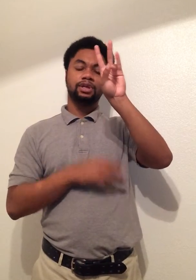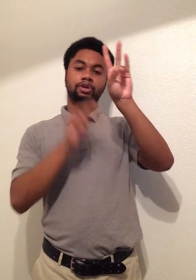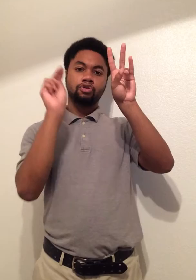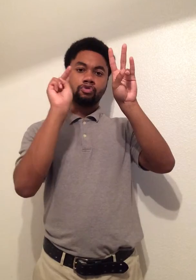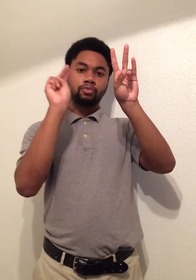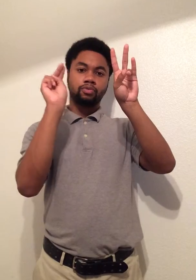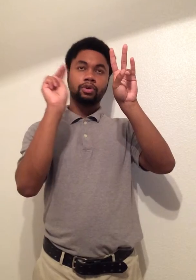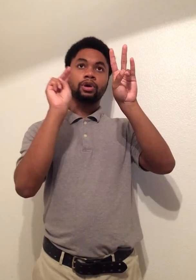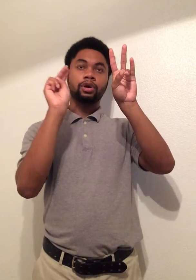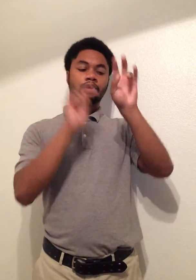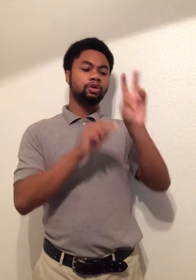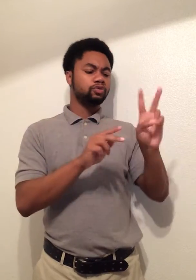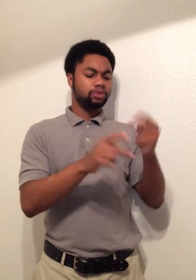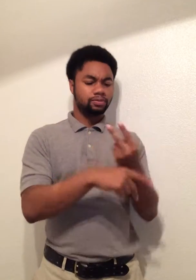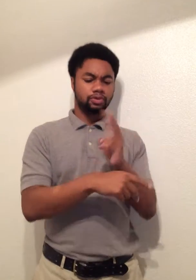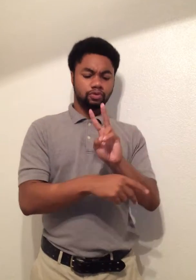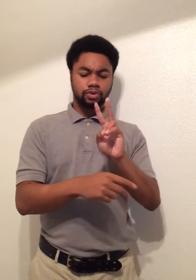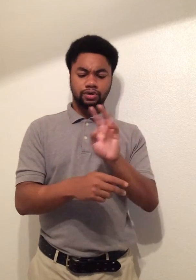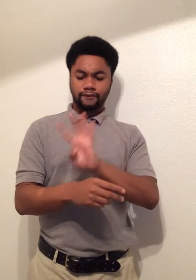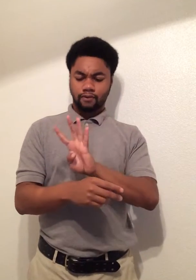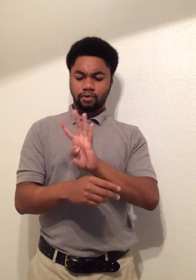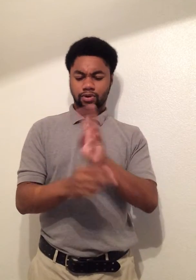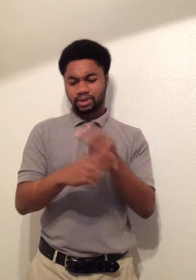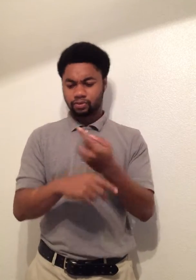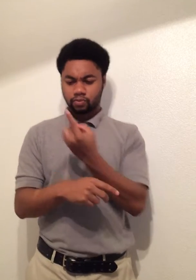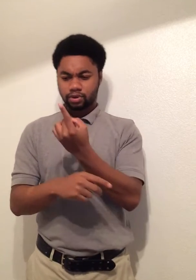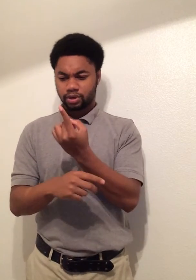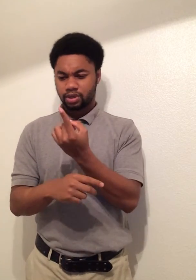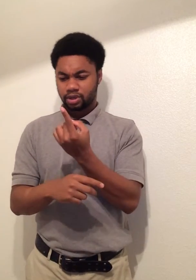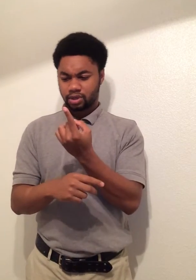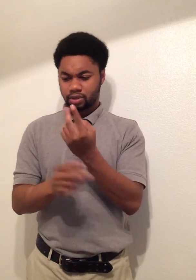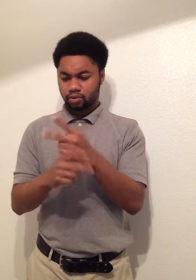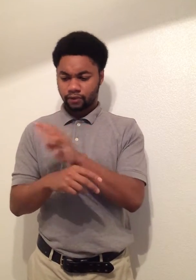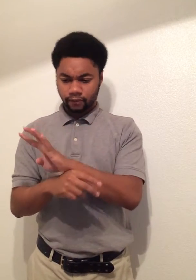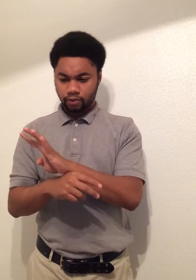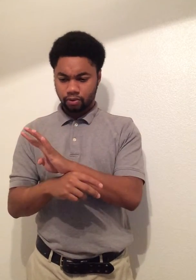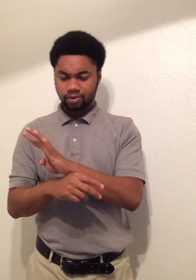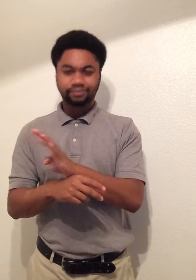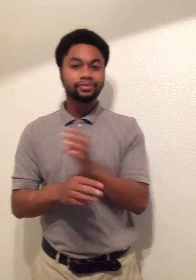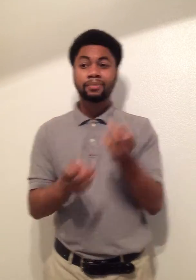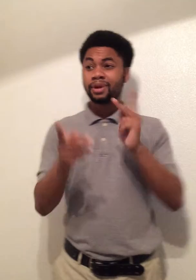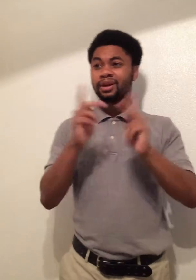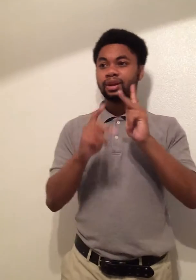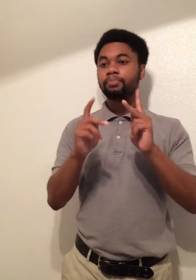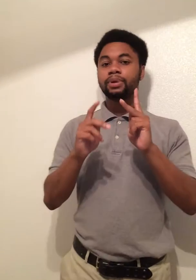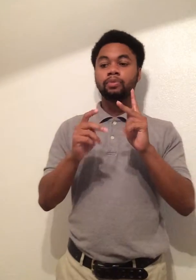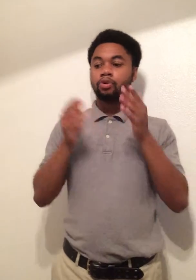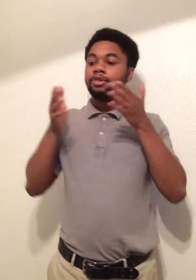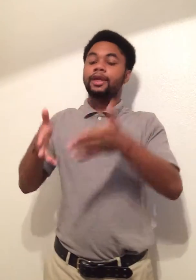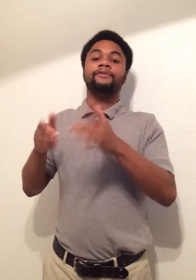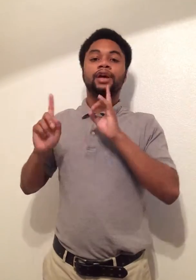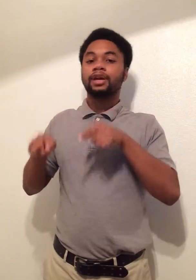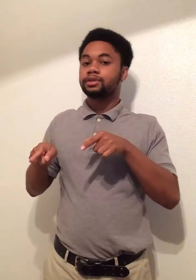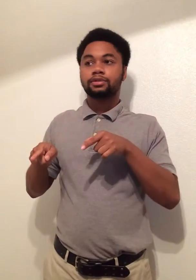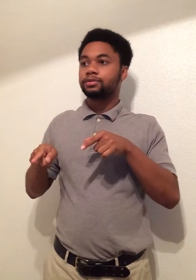times 2 is 4, times 1 is 4. Many of you left your answer just like this. What should you have done at this point?